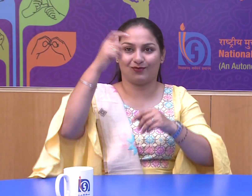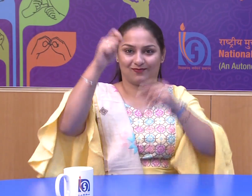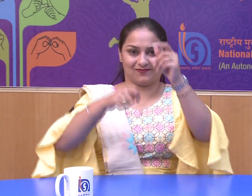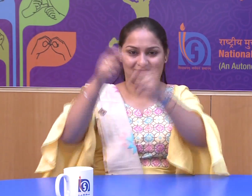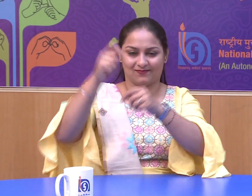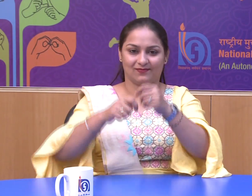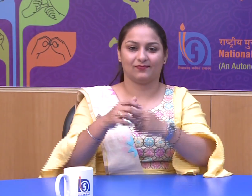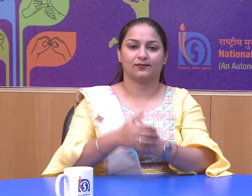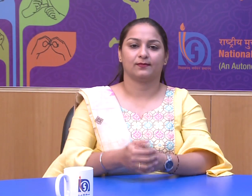darshan,